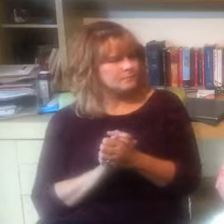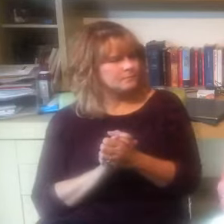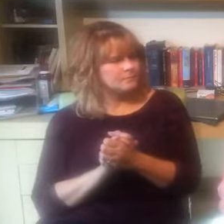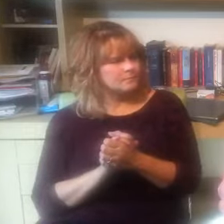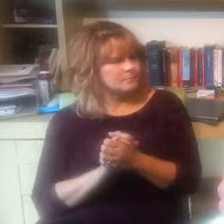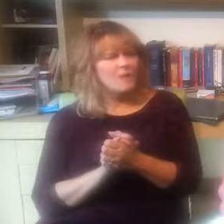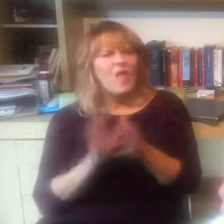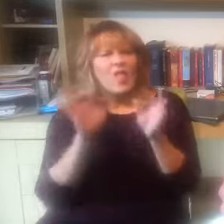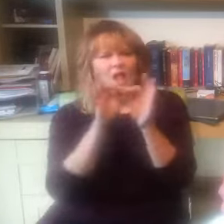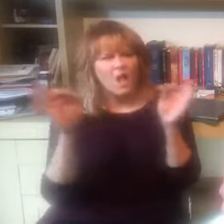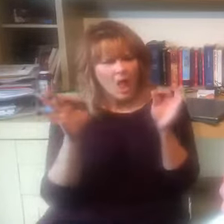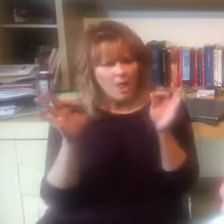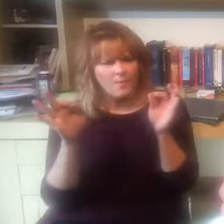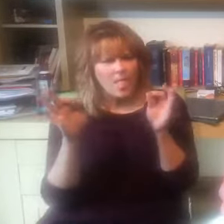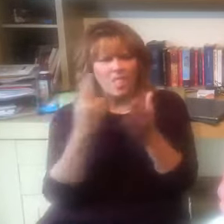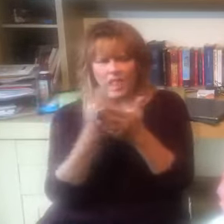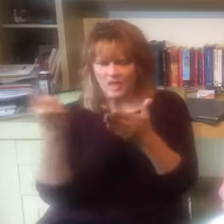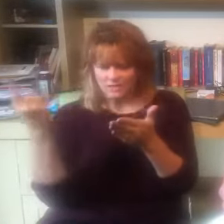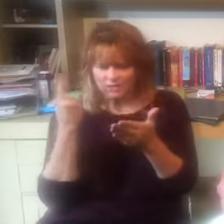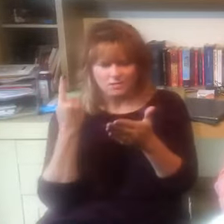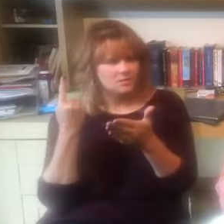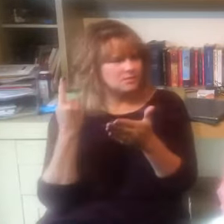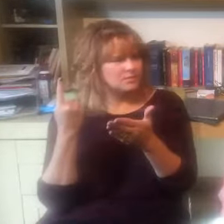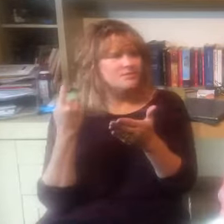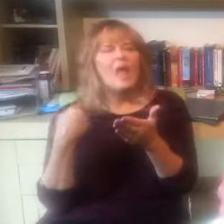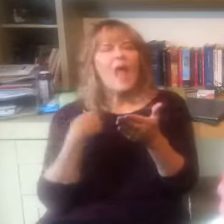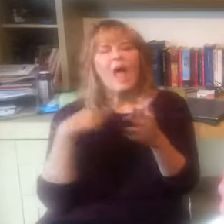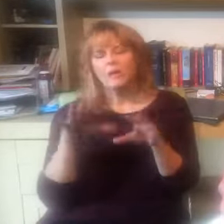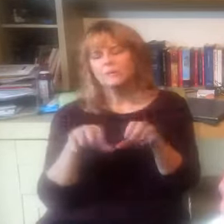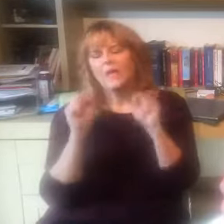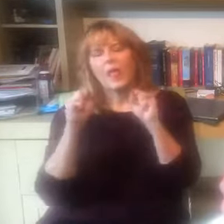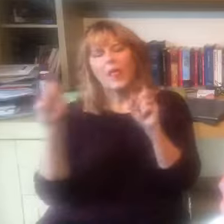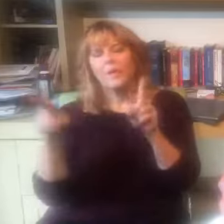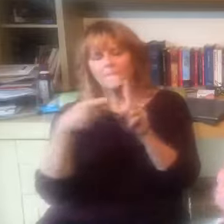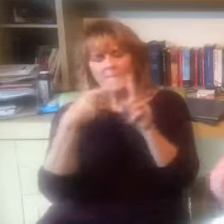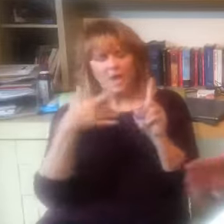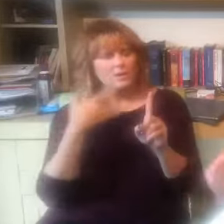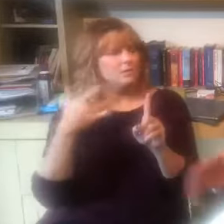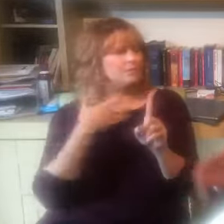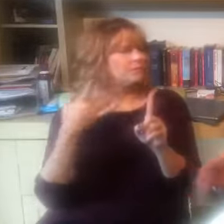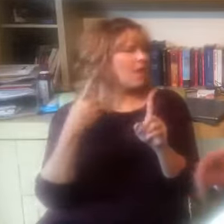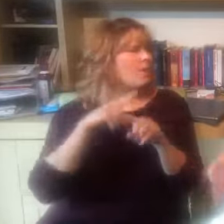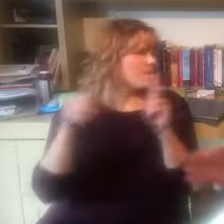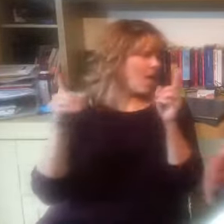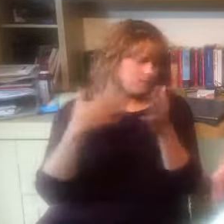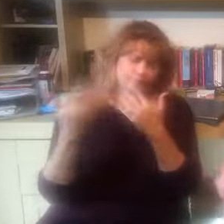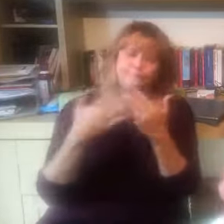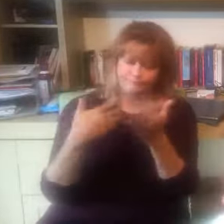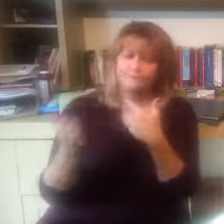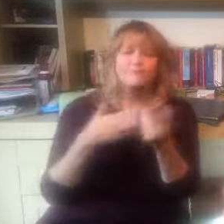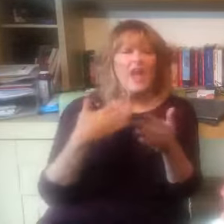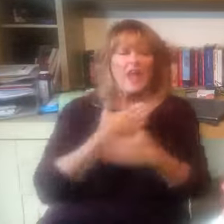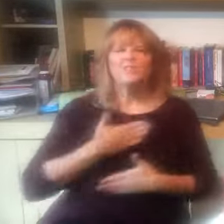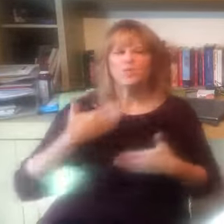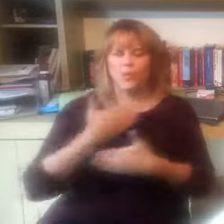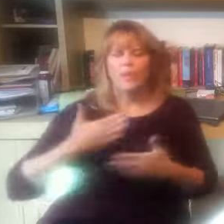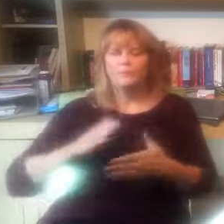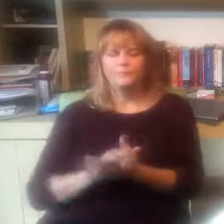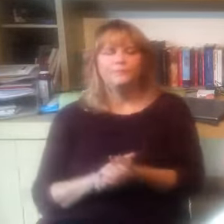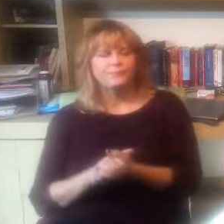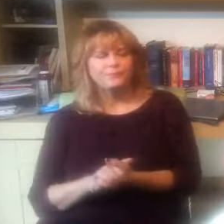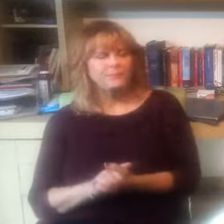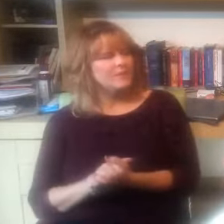I got a comment, and I'm taking it as positive. But either way, I enjoy it anyhow.